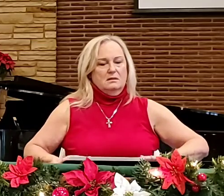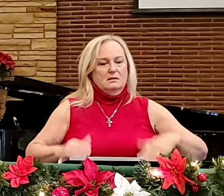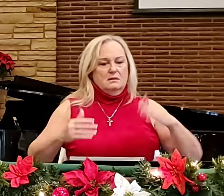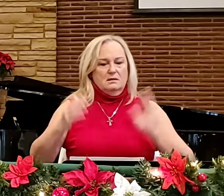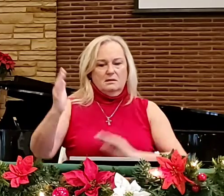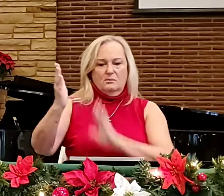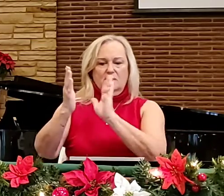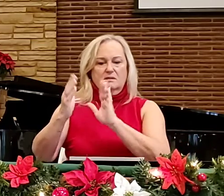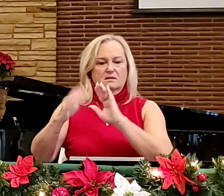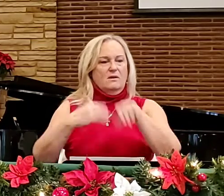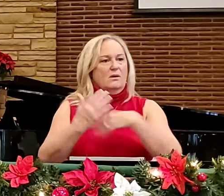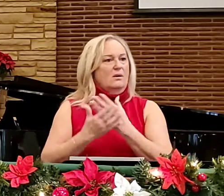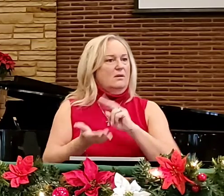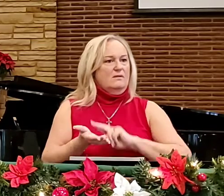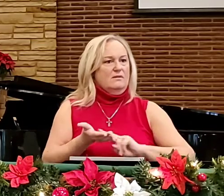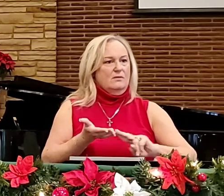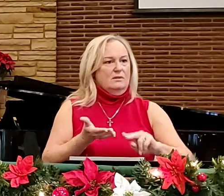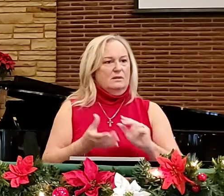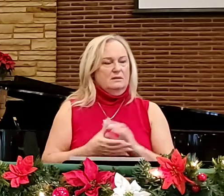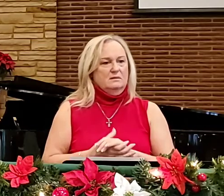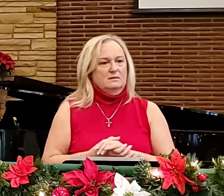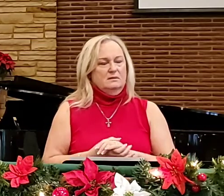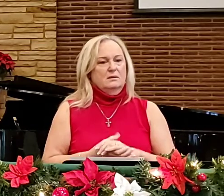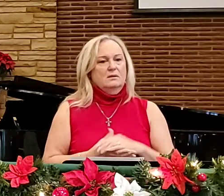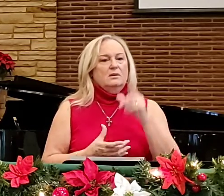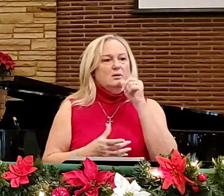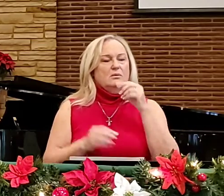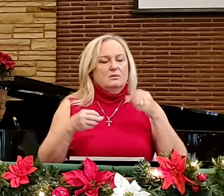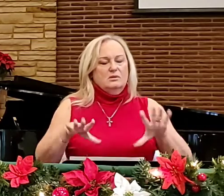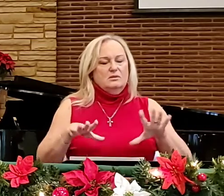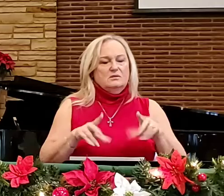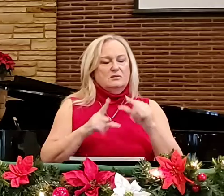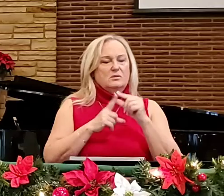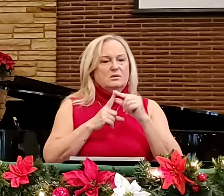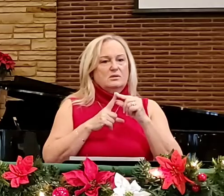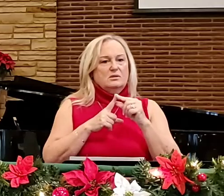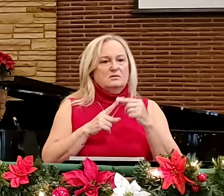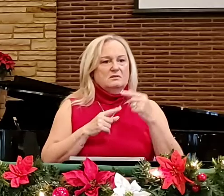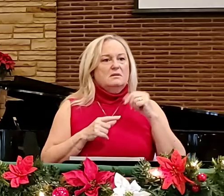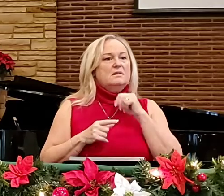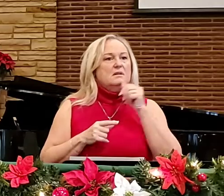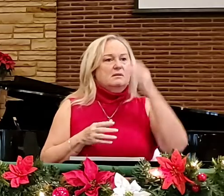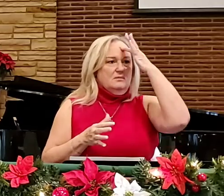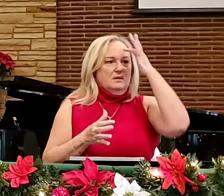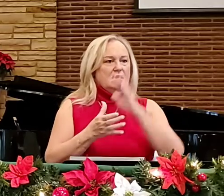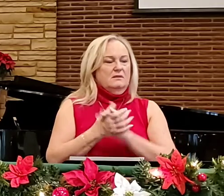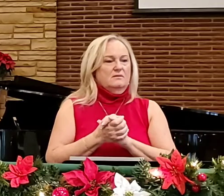presence of all that's holy, who loses her words in disbelief,